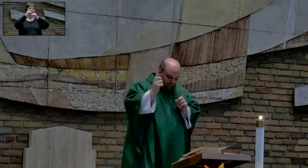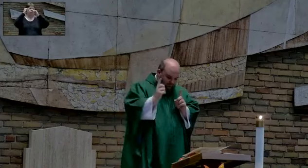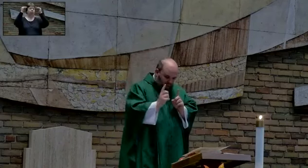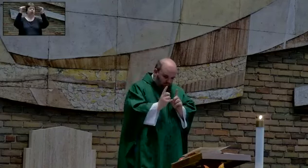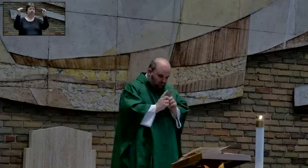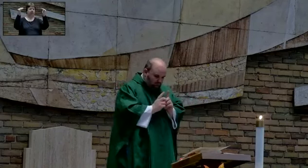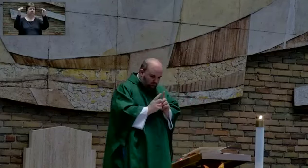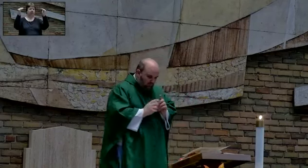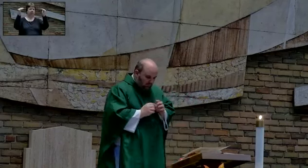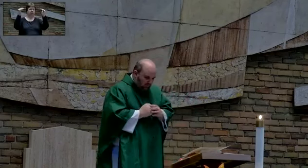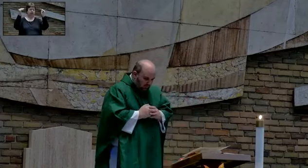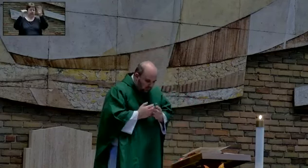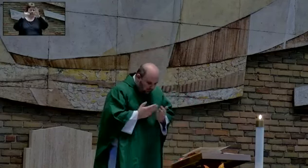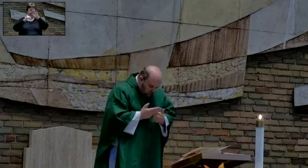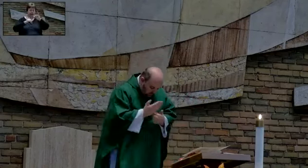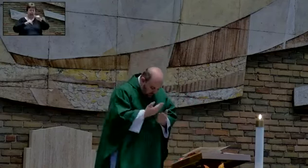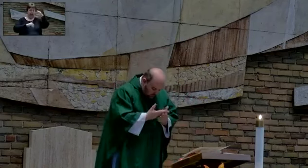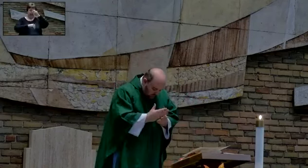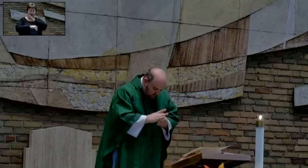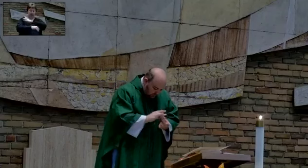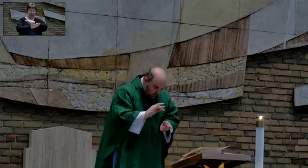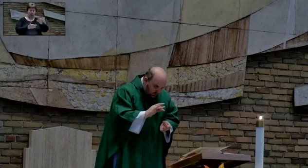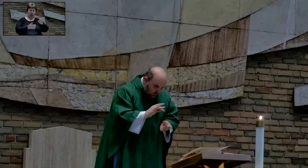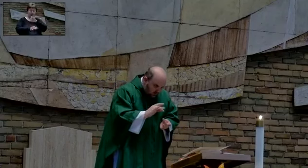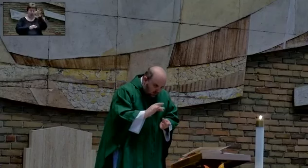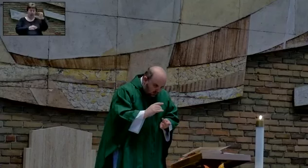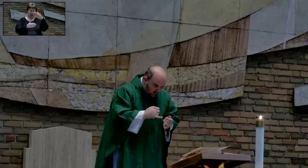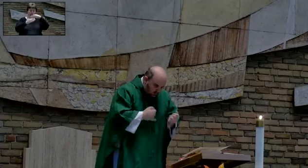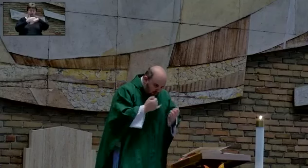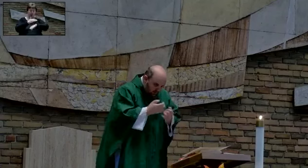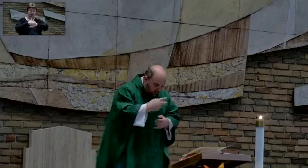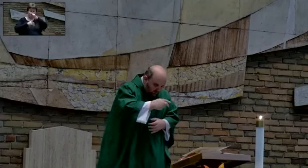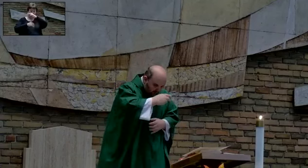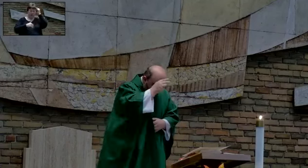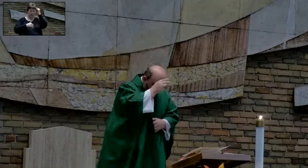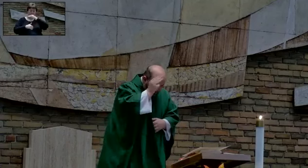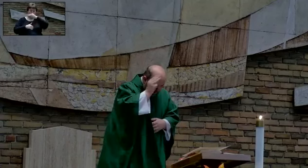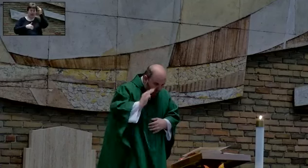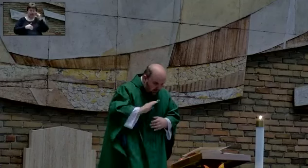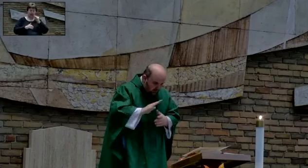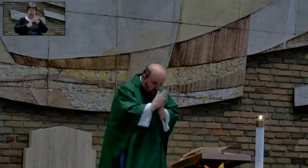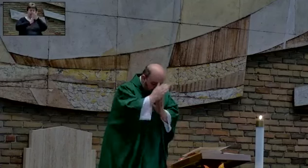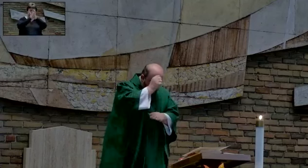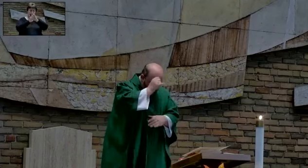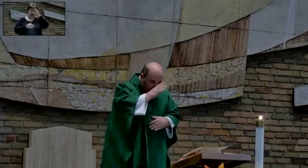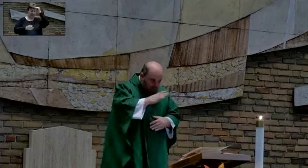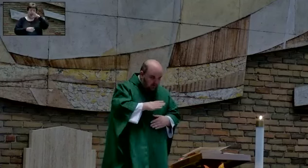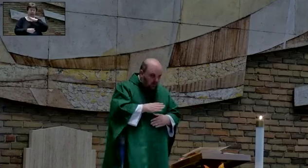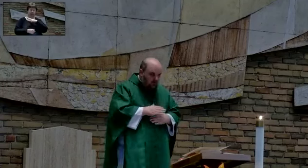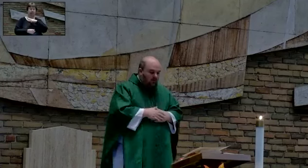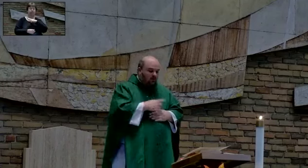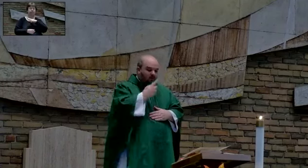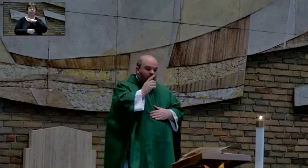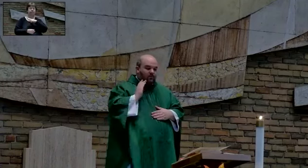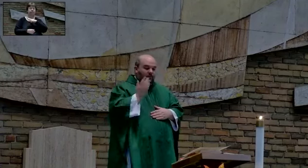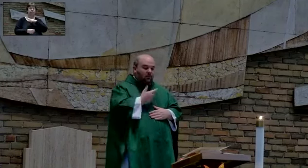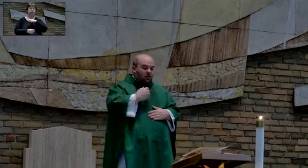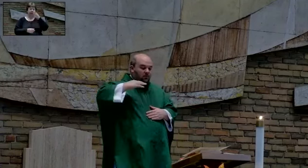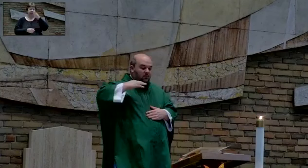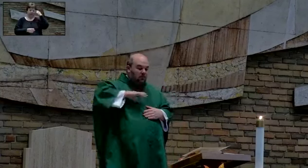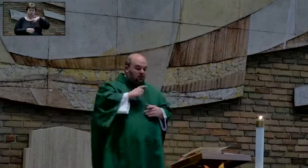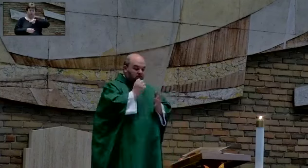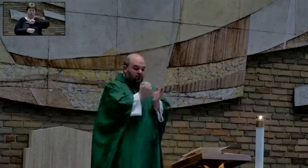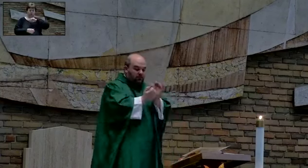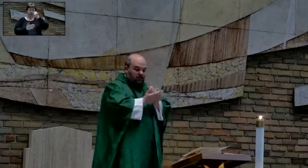came down from heaven, and by the Holy Spirit was incarnate of the Virgin Mary and became man. For